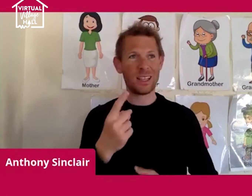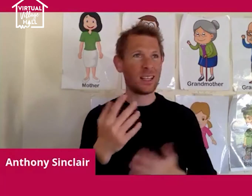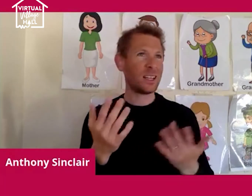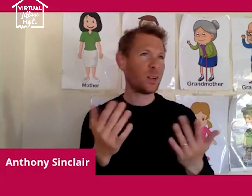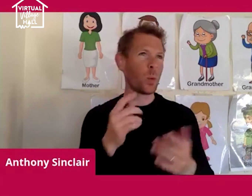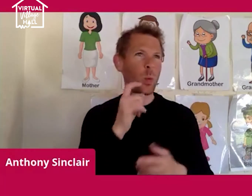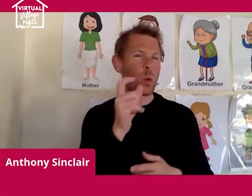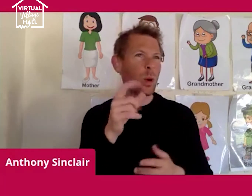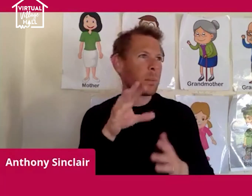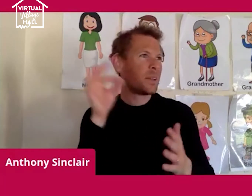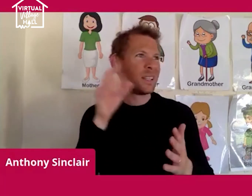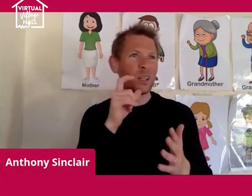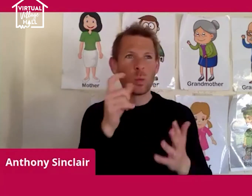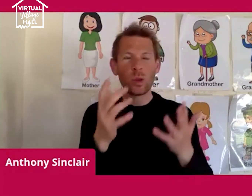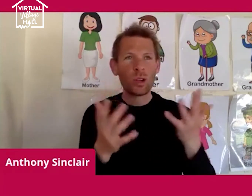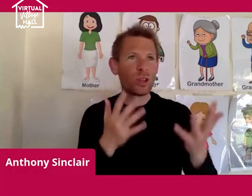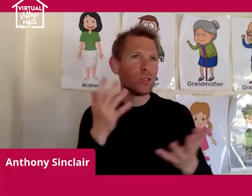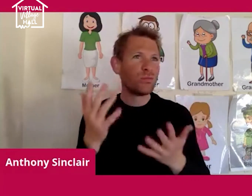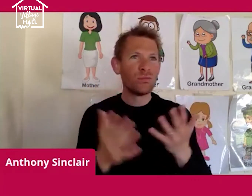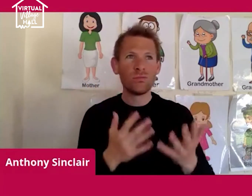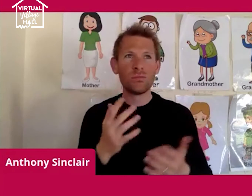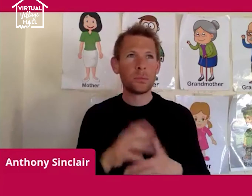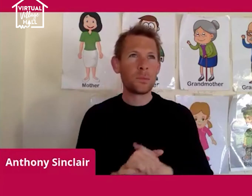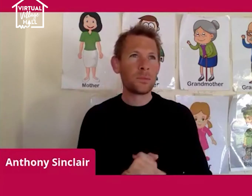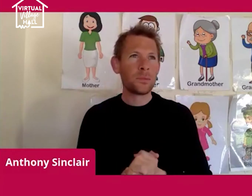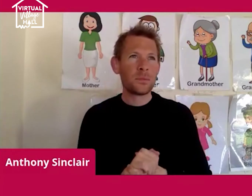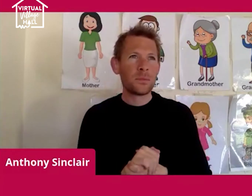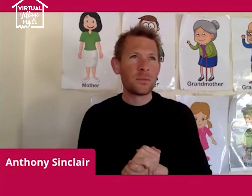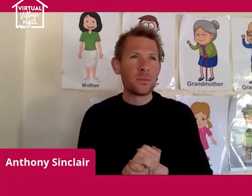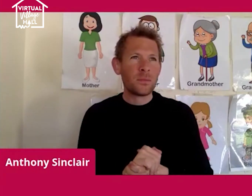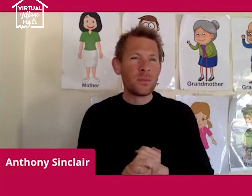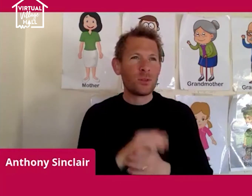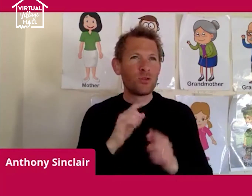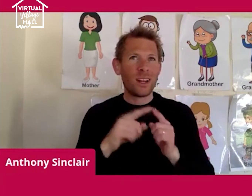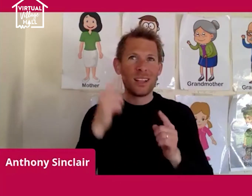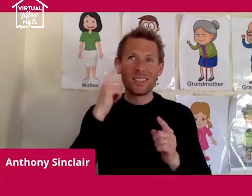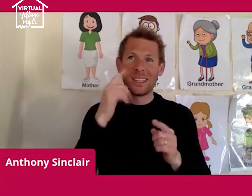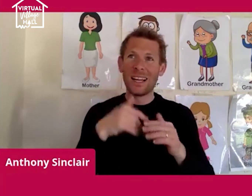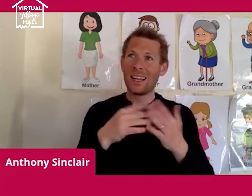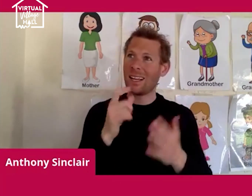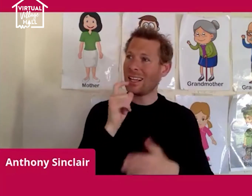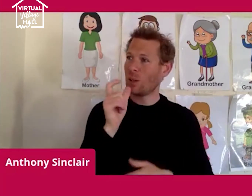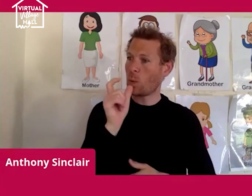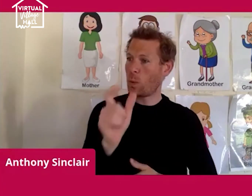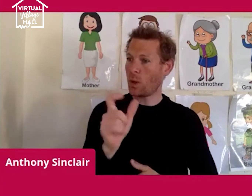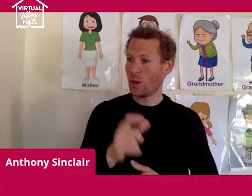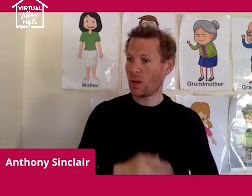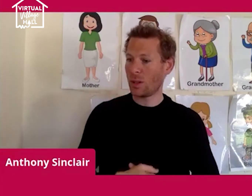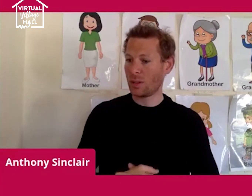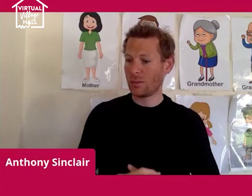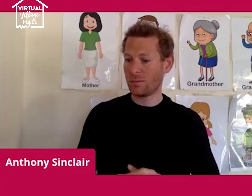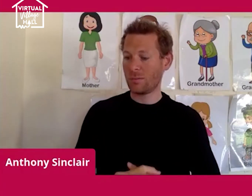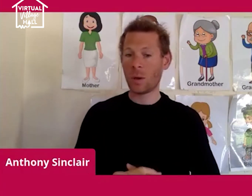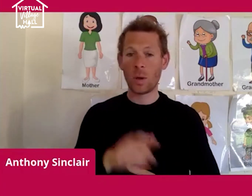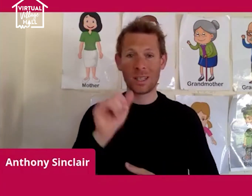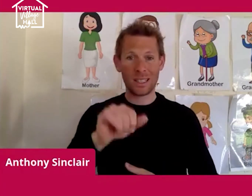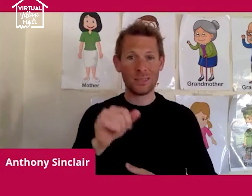I would say, let me think, I'll pick a word. I'm trying to think, what's a word that's different